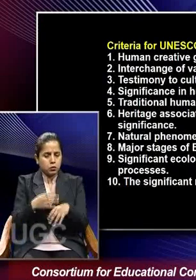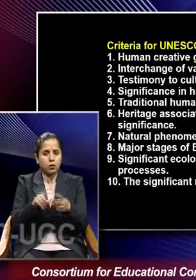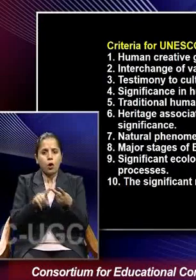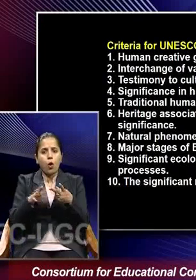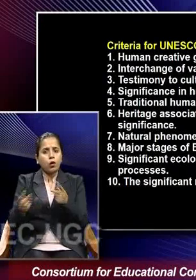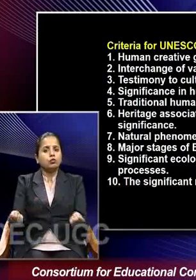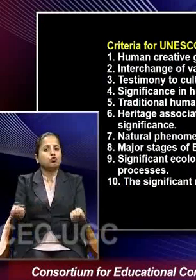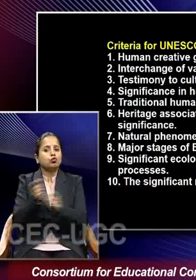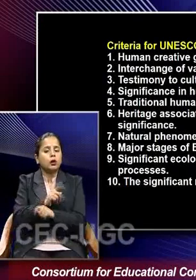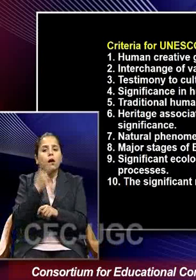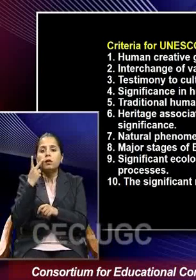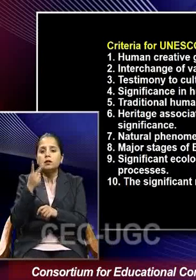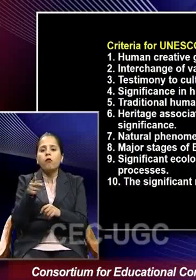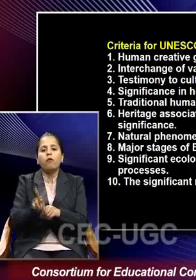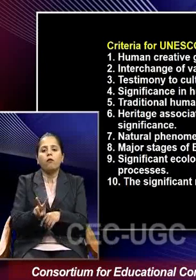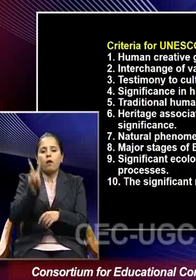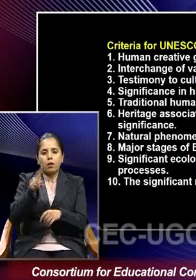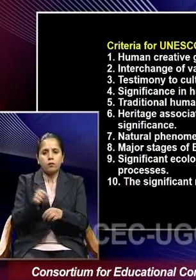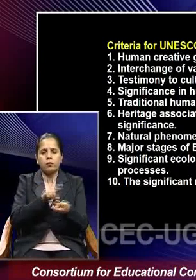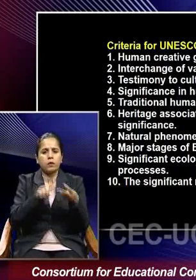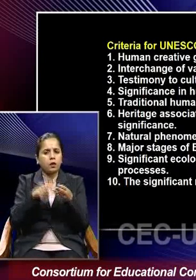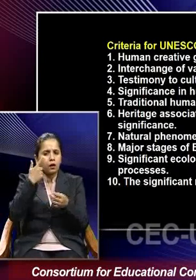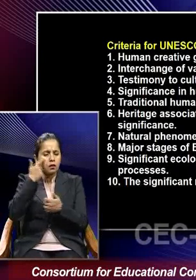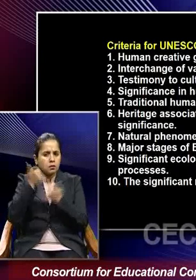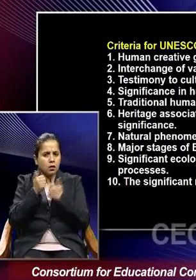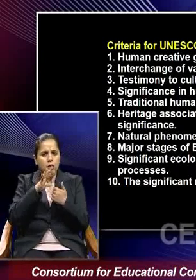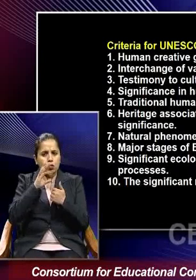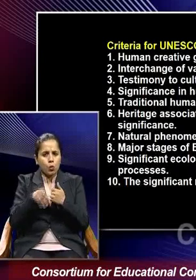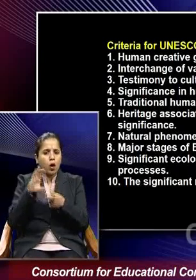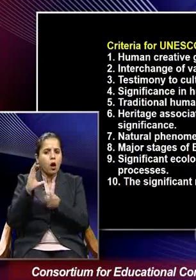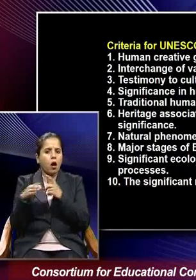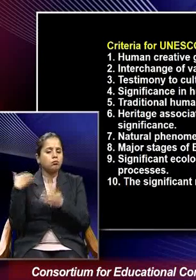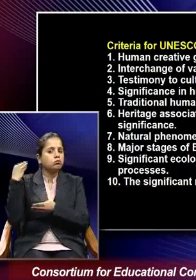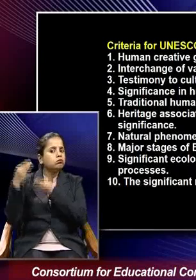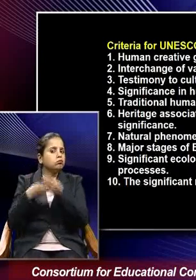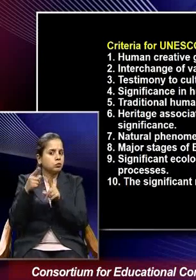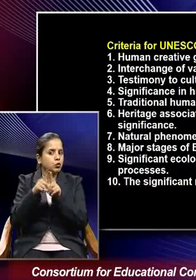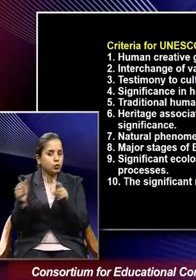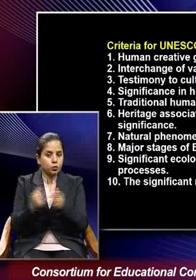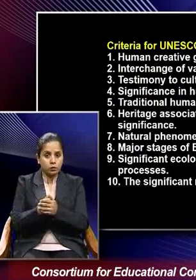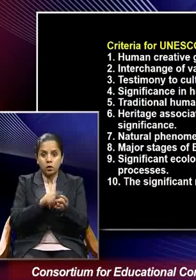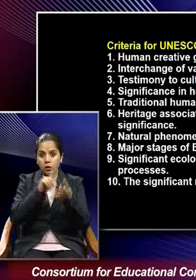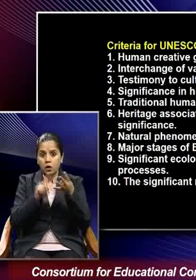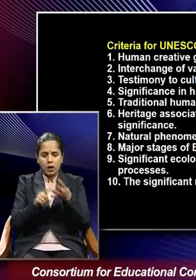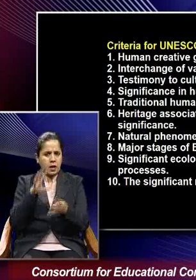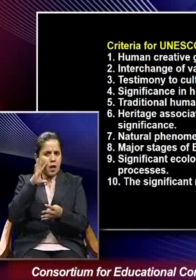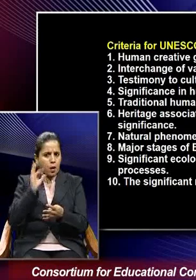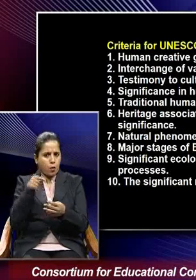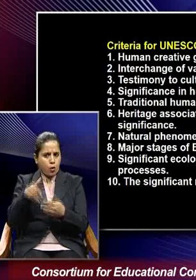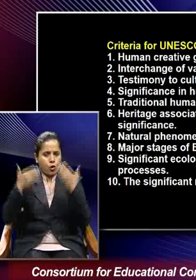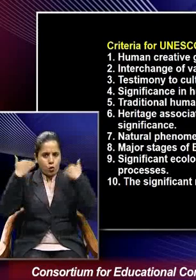of values, testimony to cultural tradition, significance in